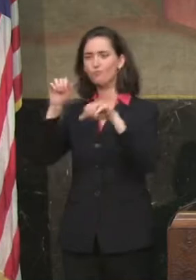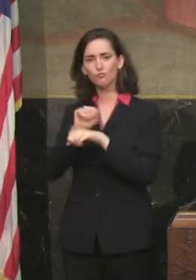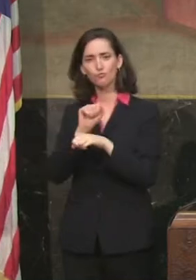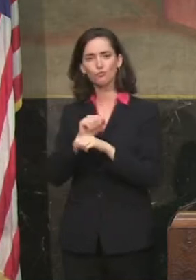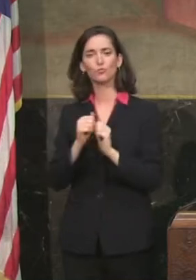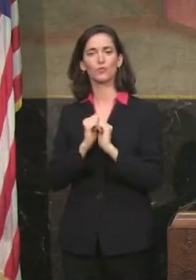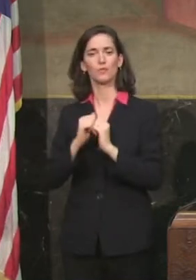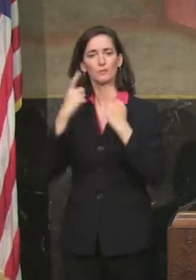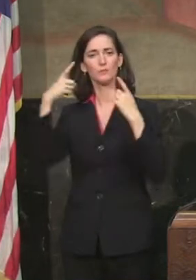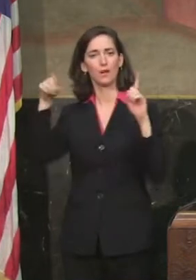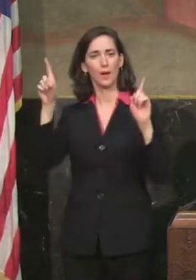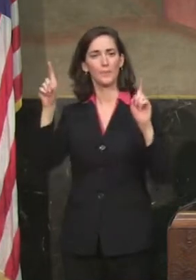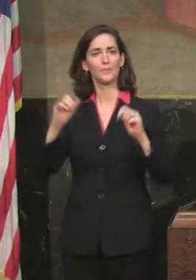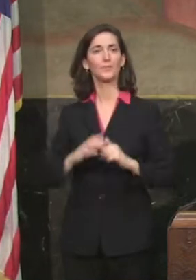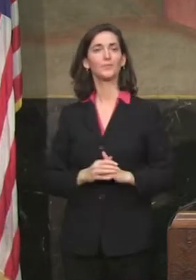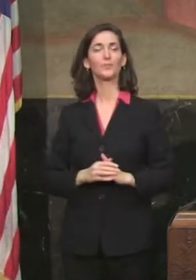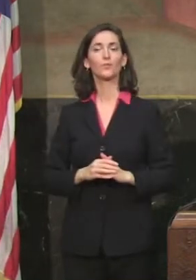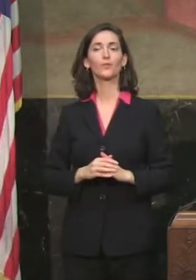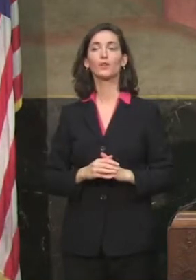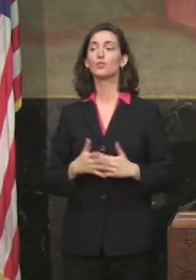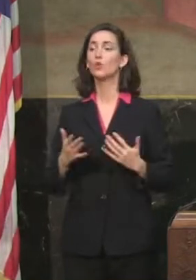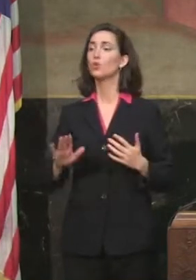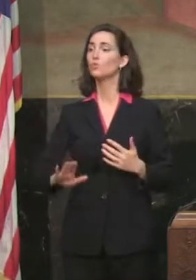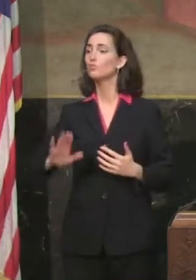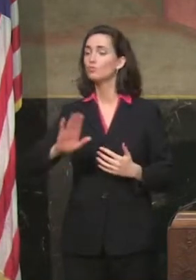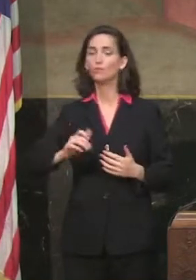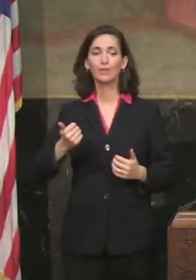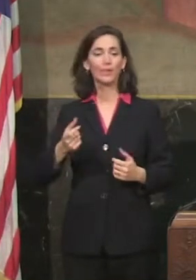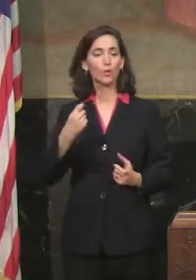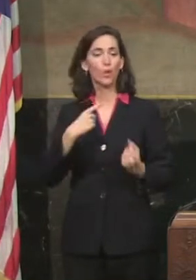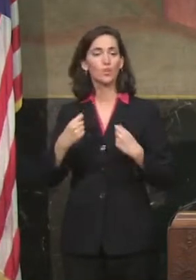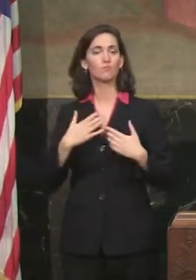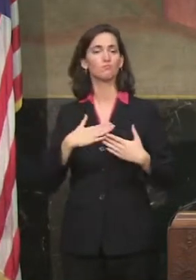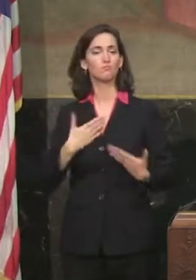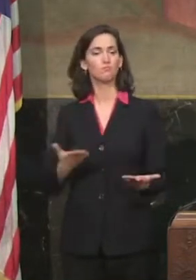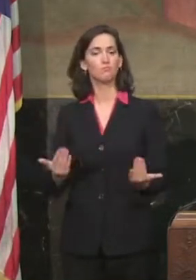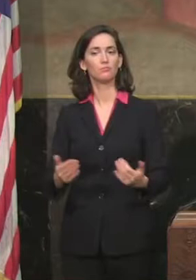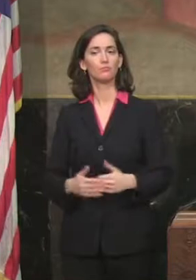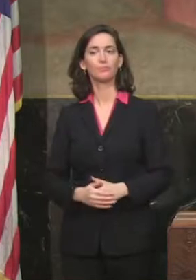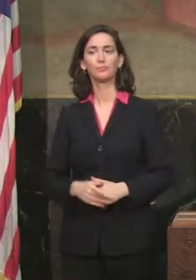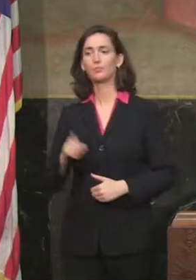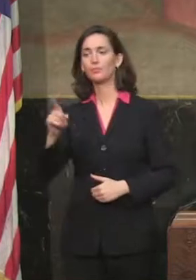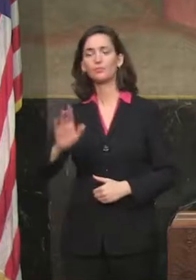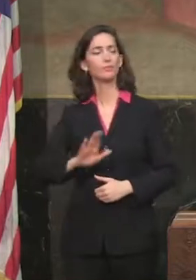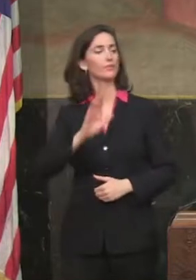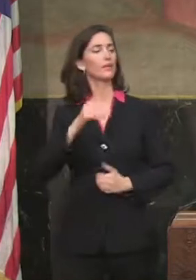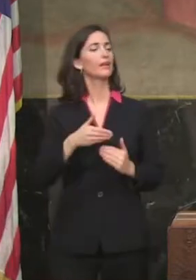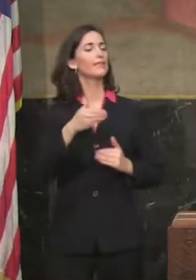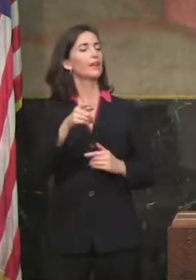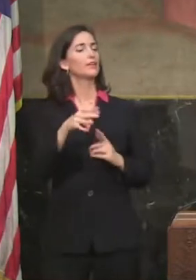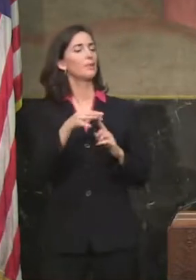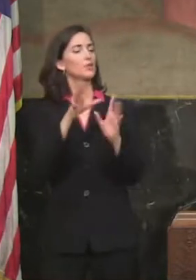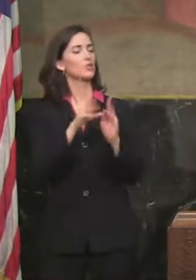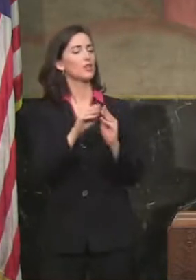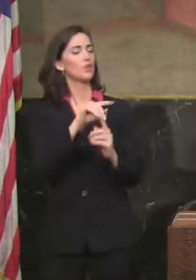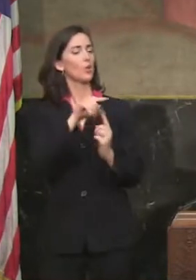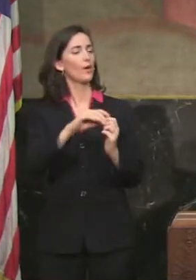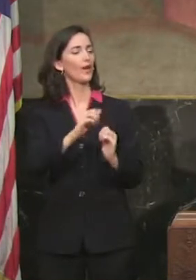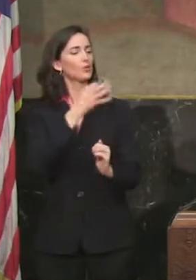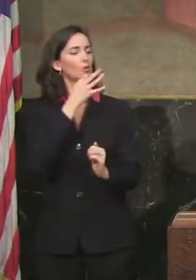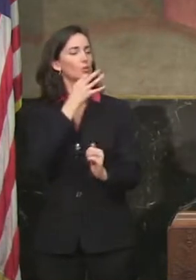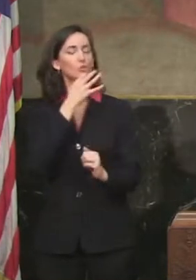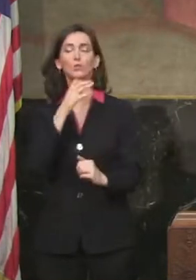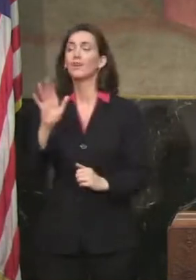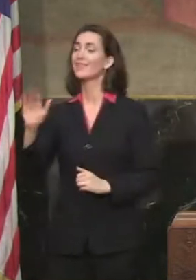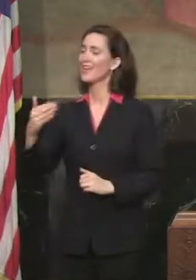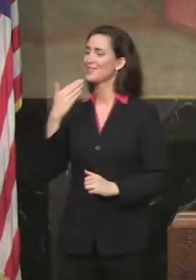to take any questions that you might have. How soon before the next special session? You know, that's a good